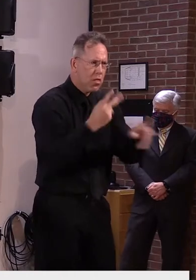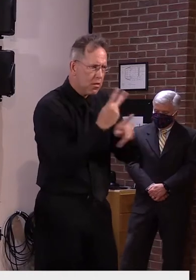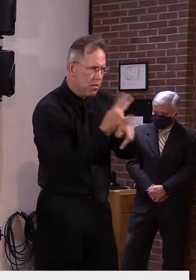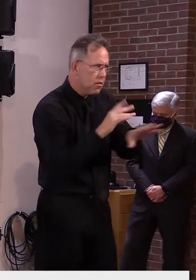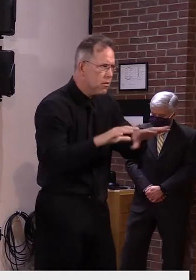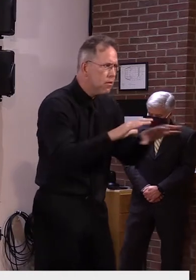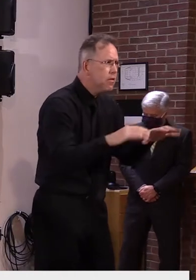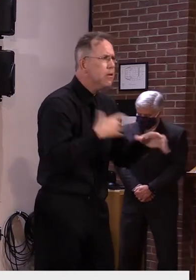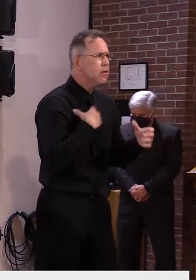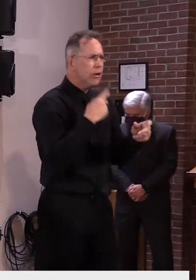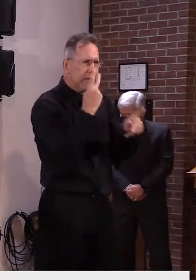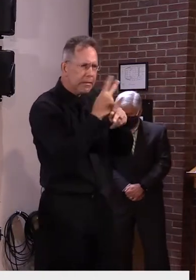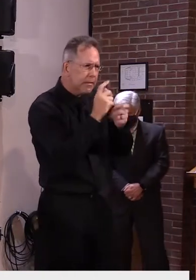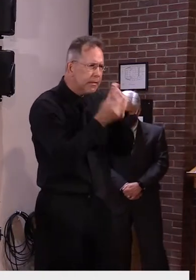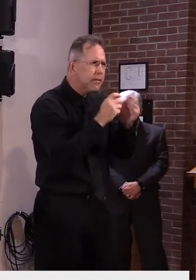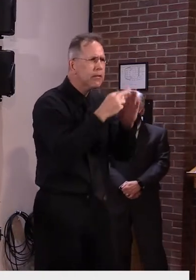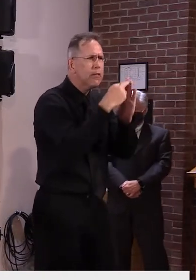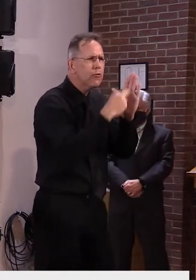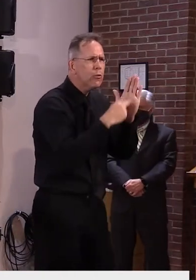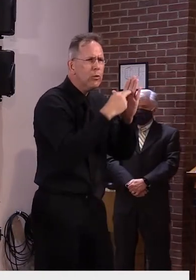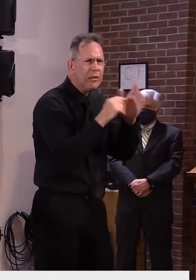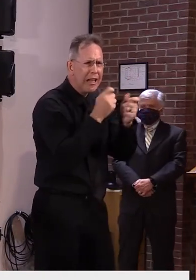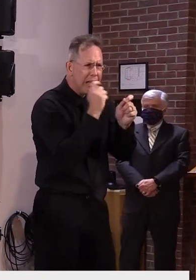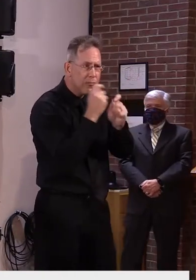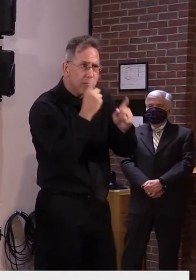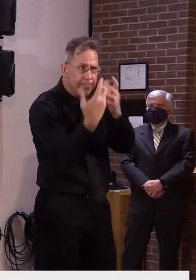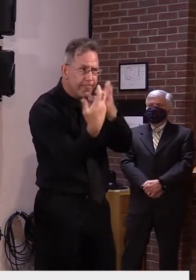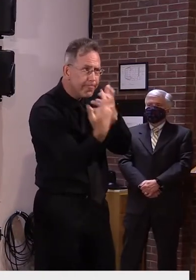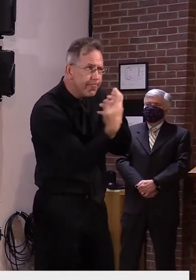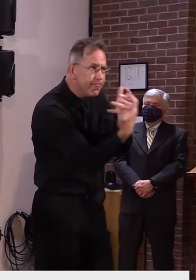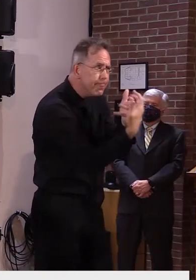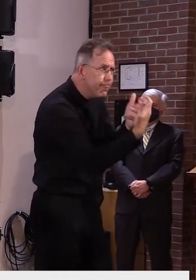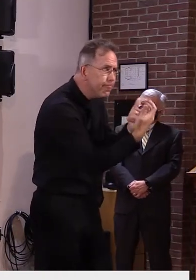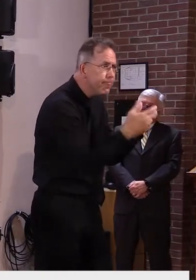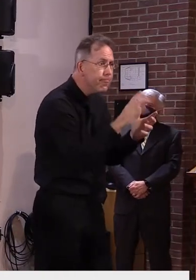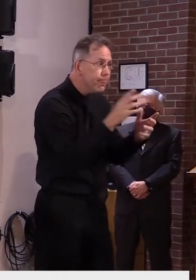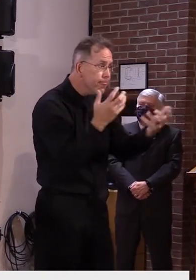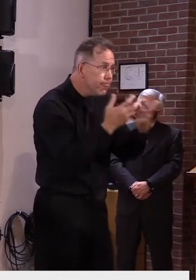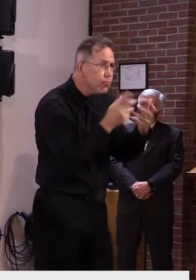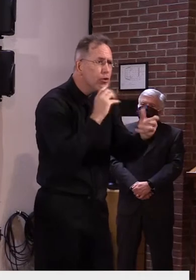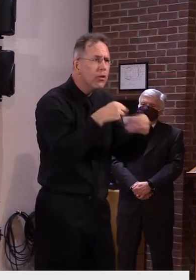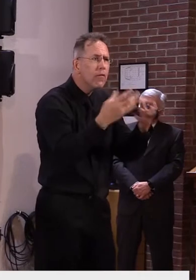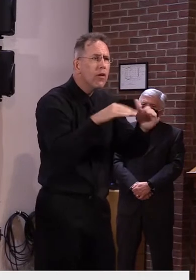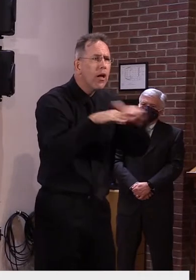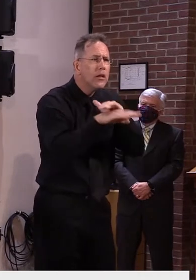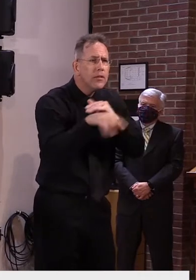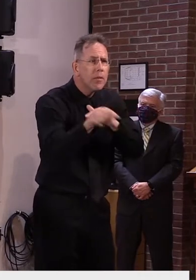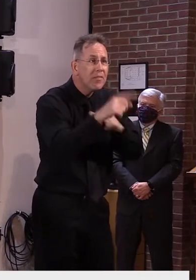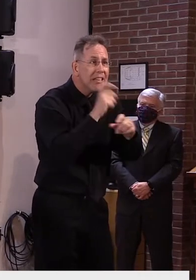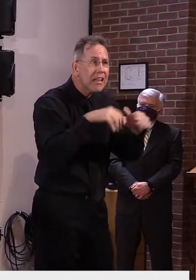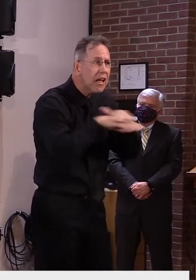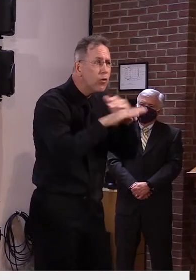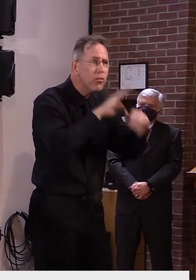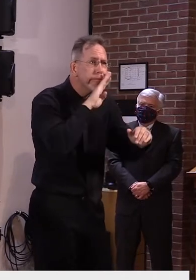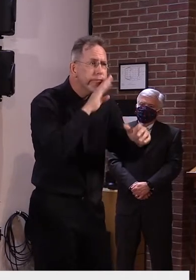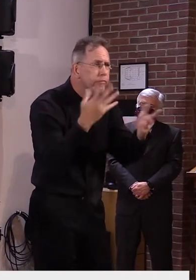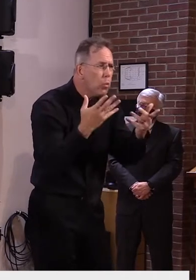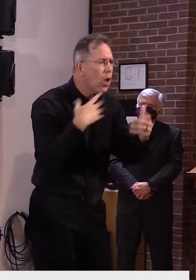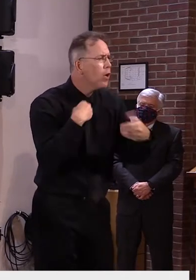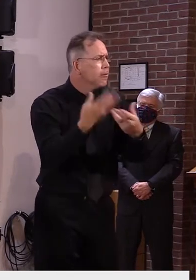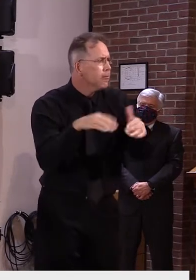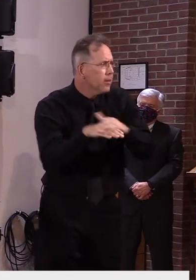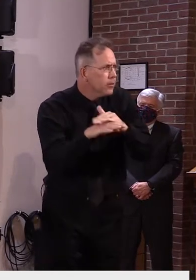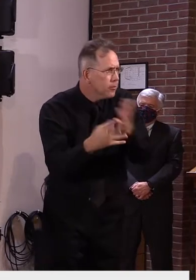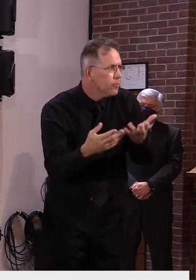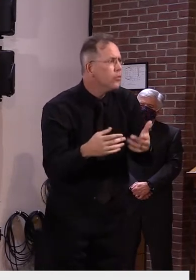flexibility to distribute meals to the homes of students, to access federal reimbursements and federal supplies. In total, the Agency